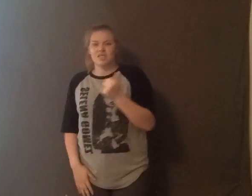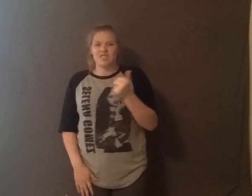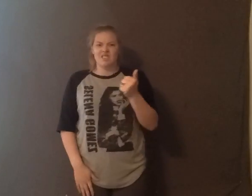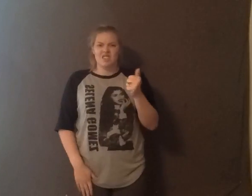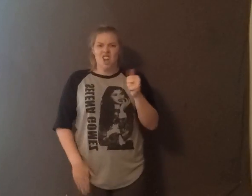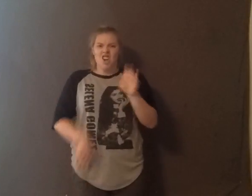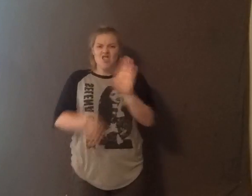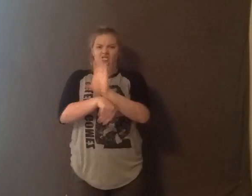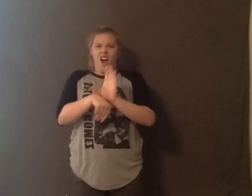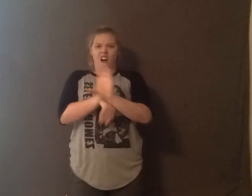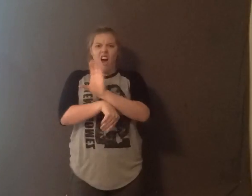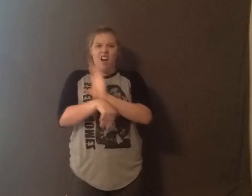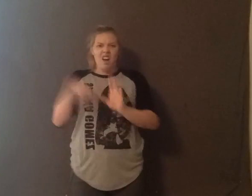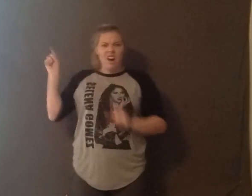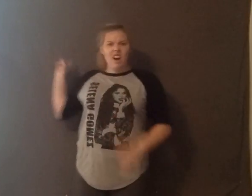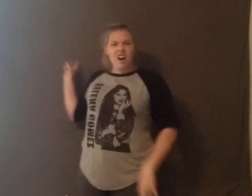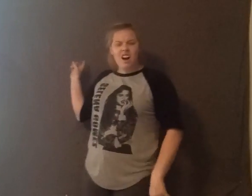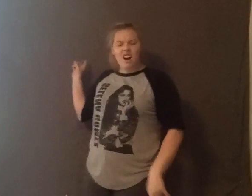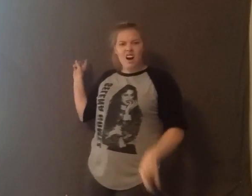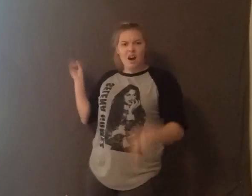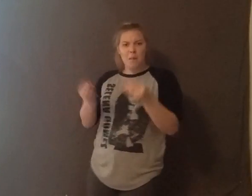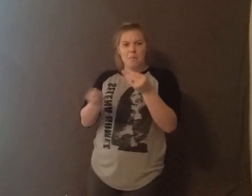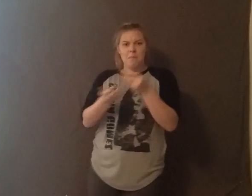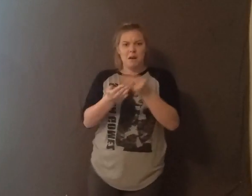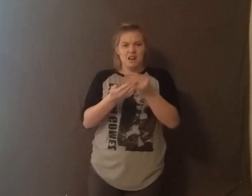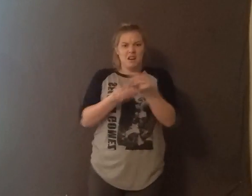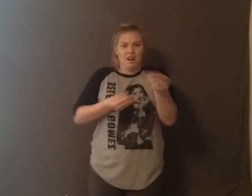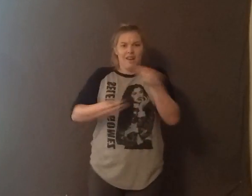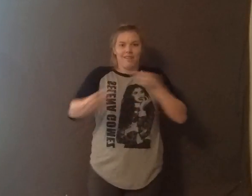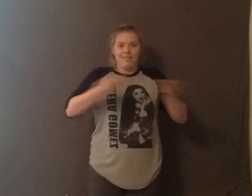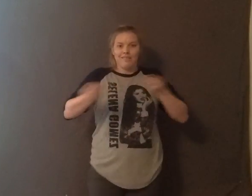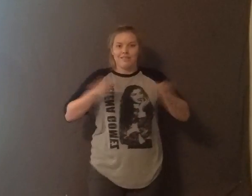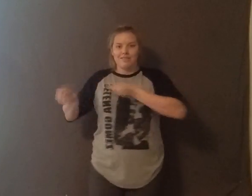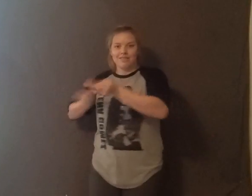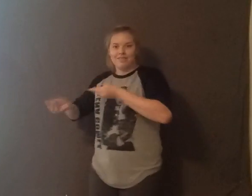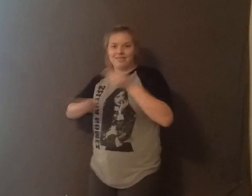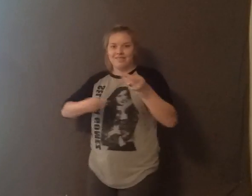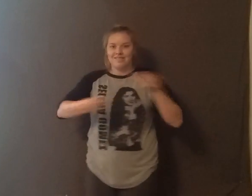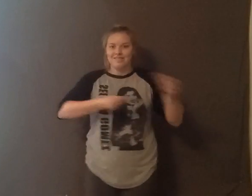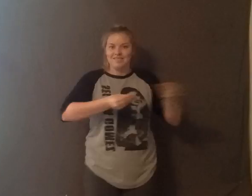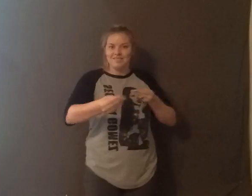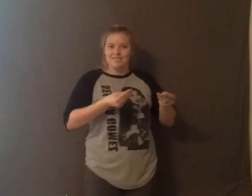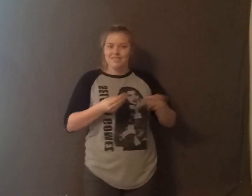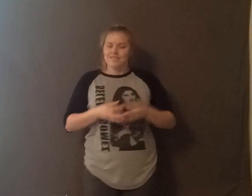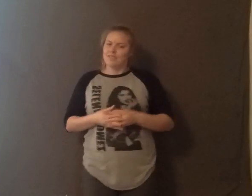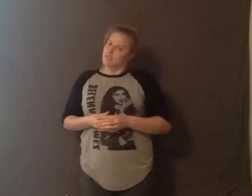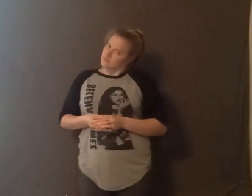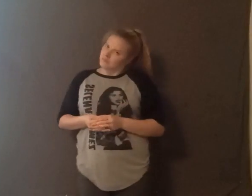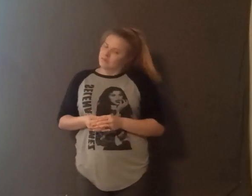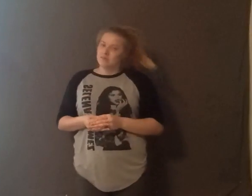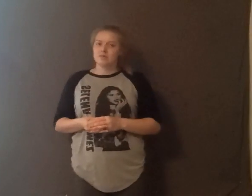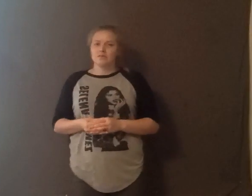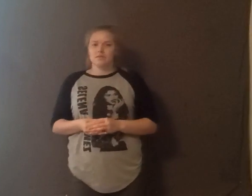to name a few, which means we are getting our dietary recommendations from the very industries that are killing us. And when the